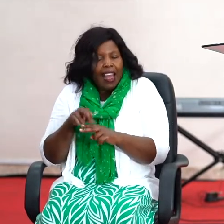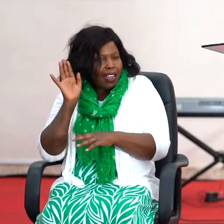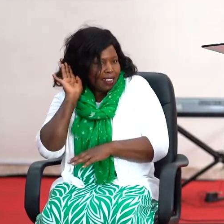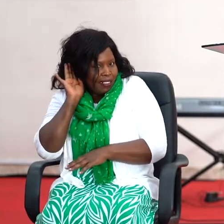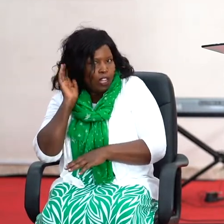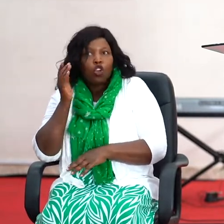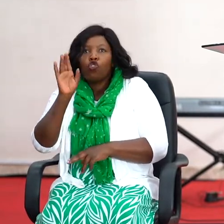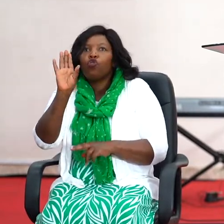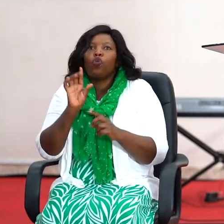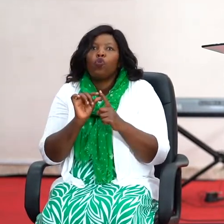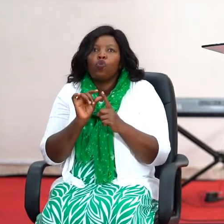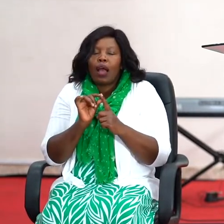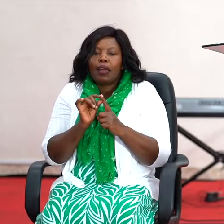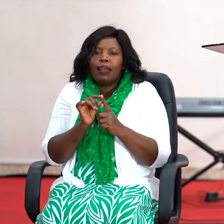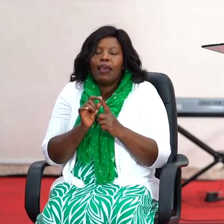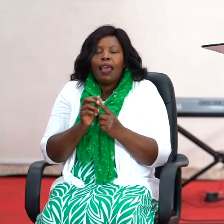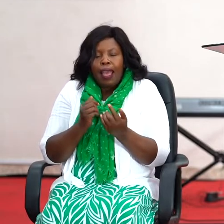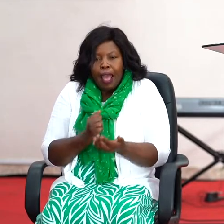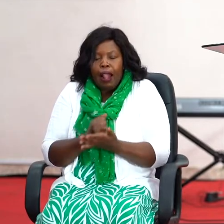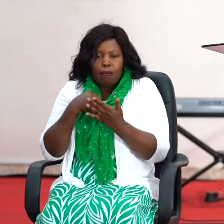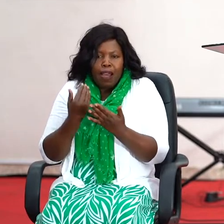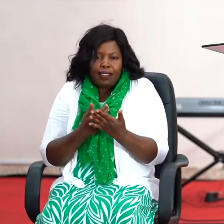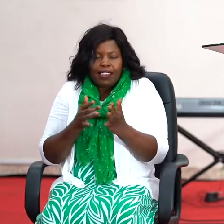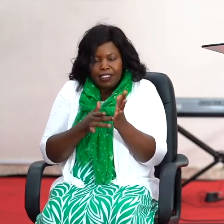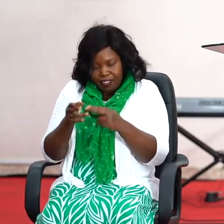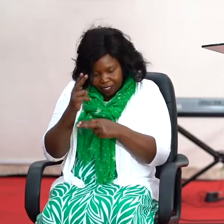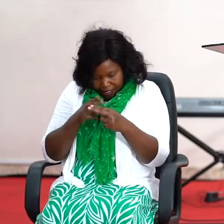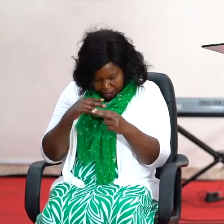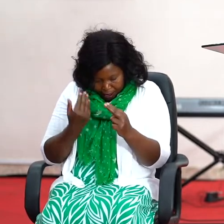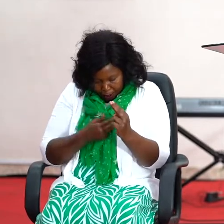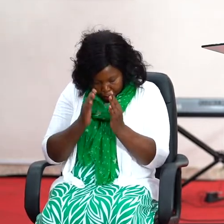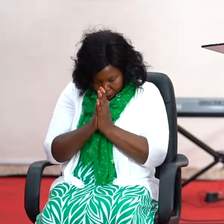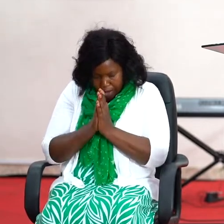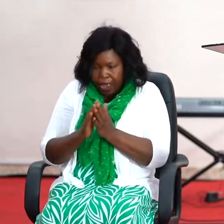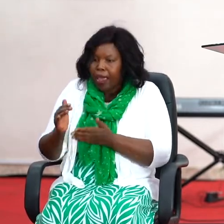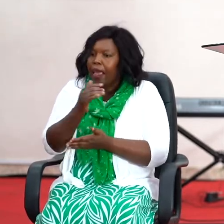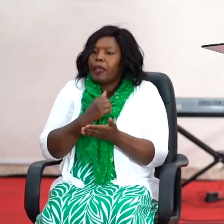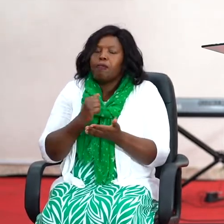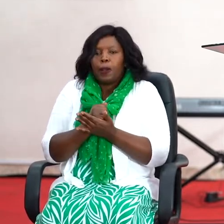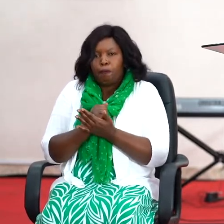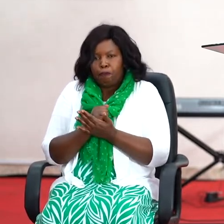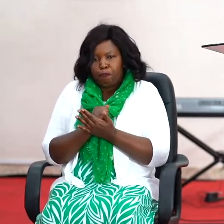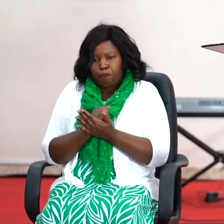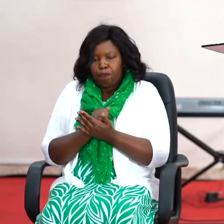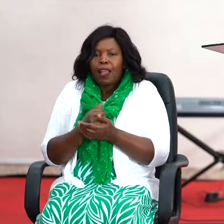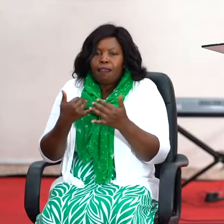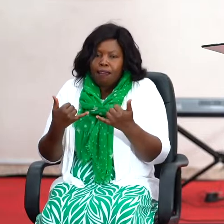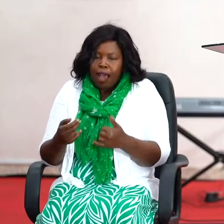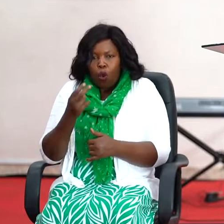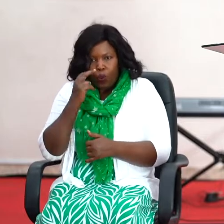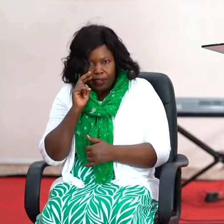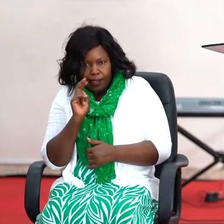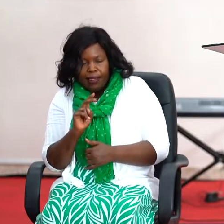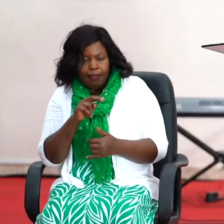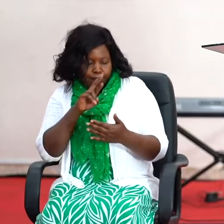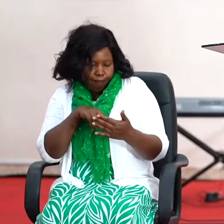listen to your word. Minister to us. In Jesus' name we pray. Amen. And so we see in this